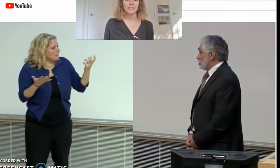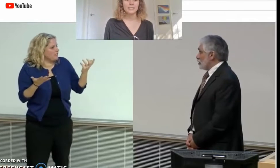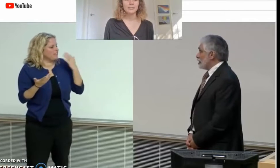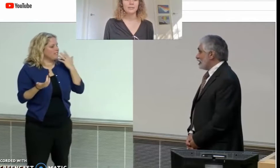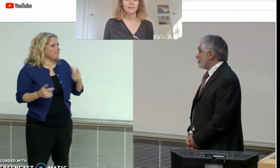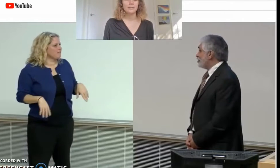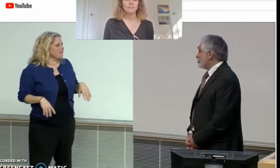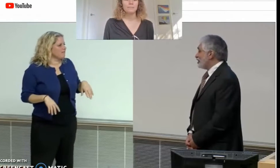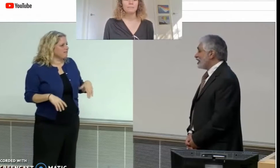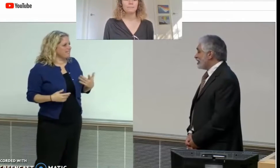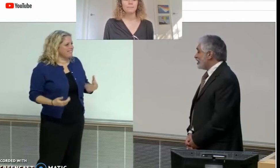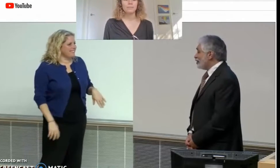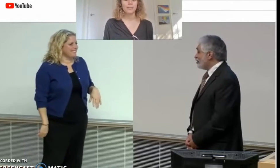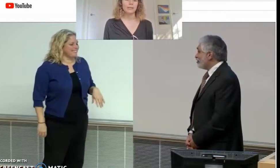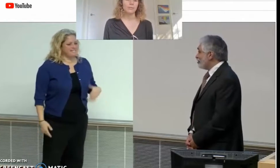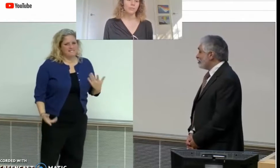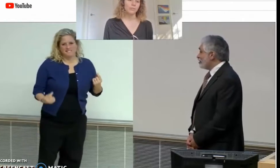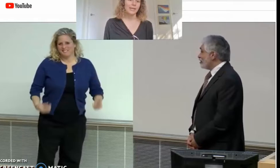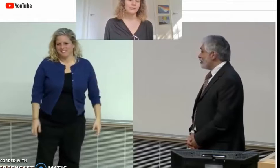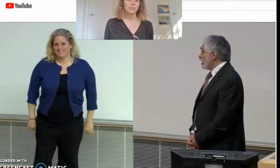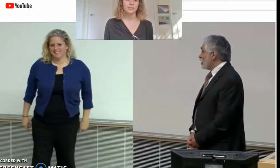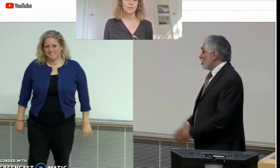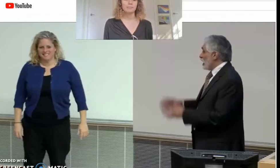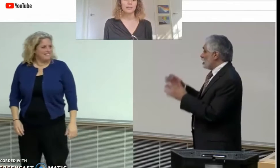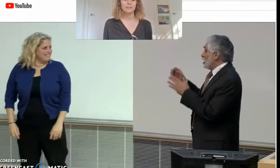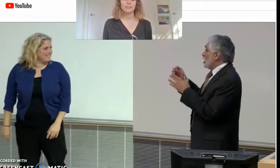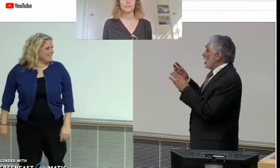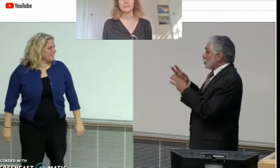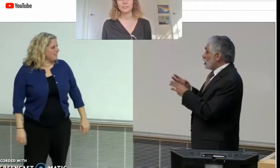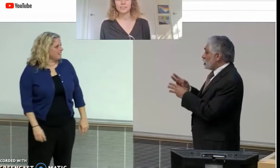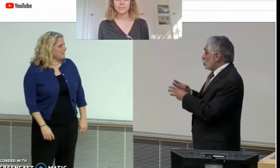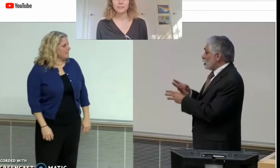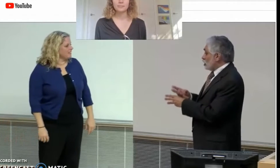success. Like with closed captions and subtitles, it's just difficult.